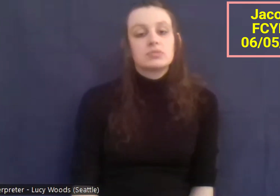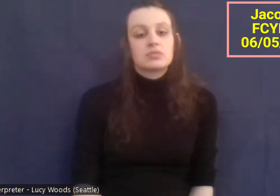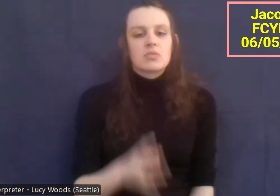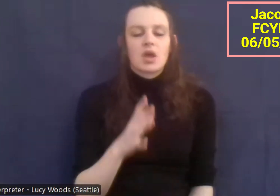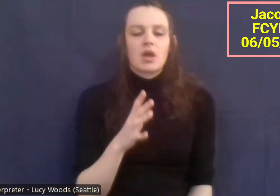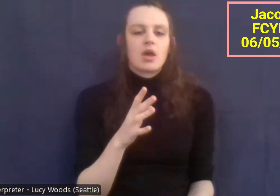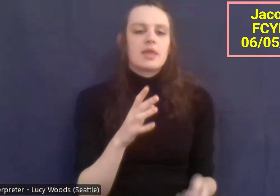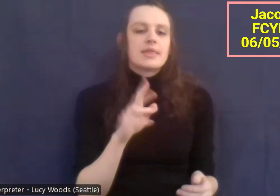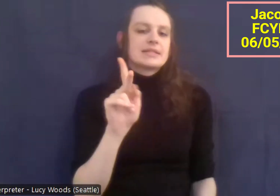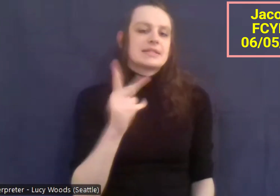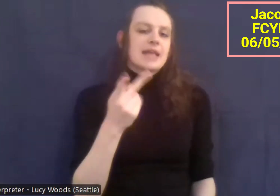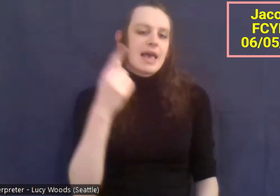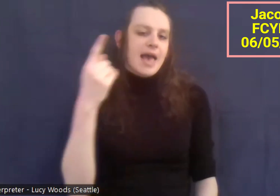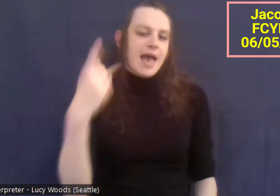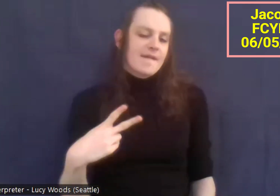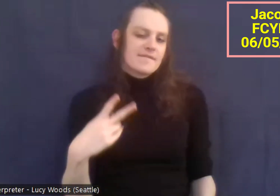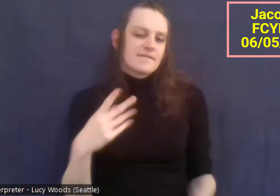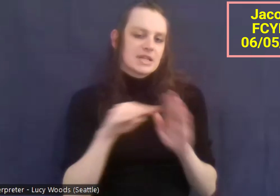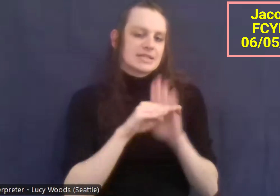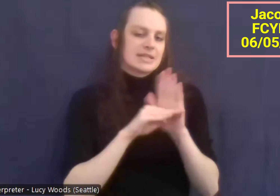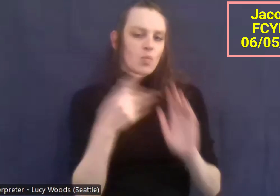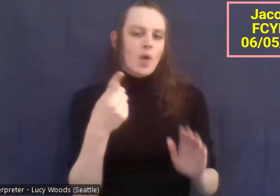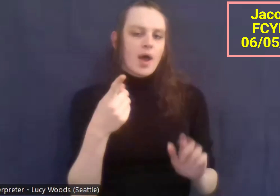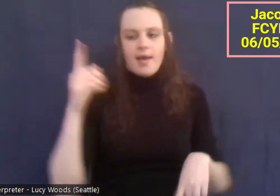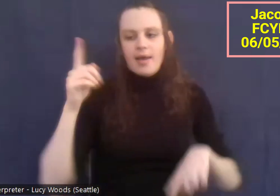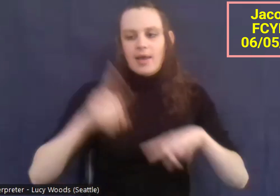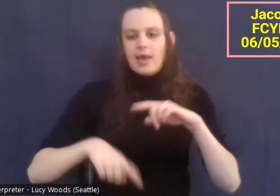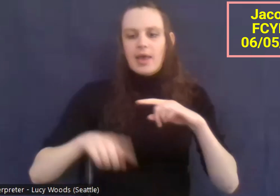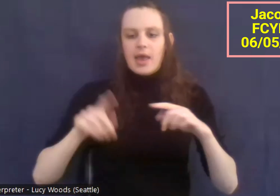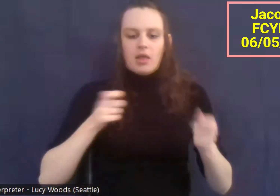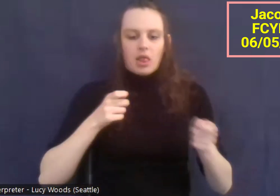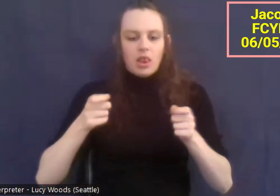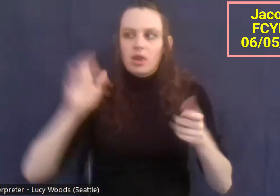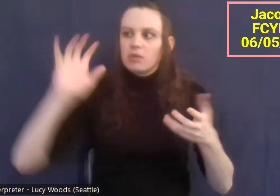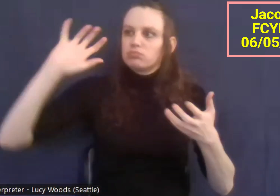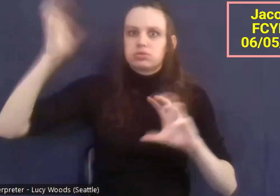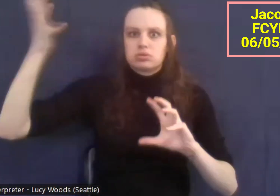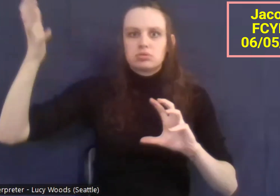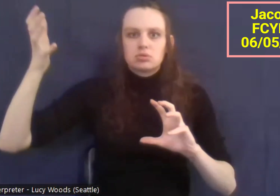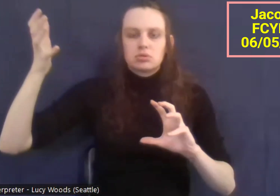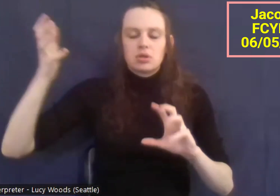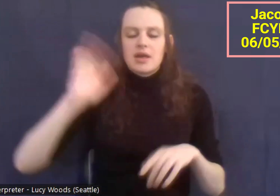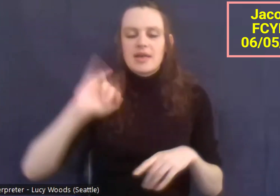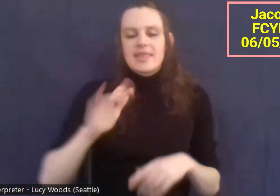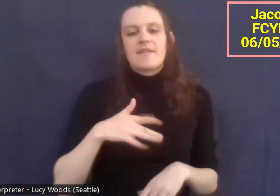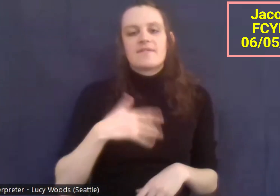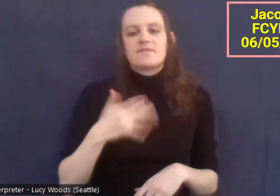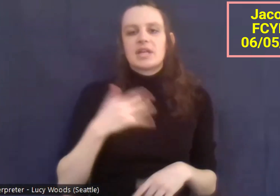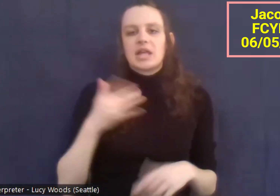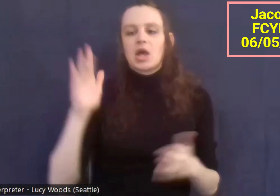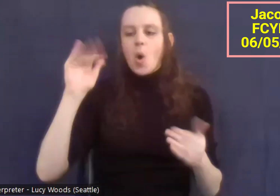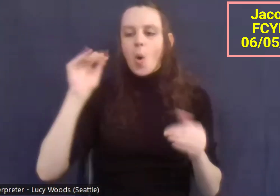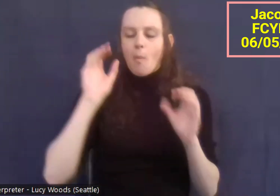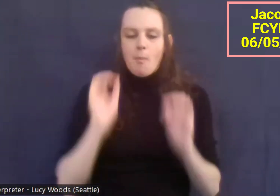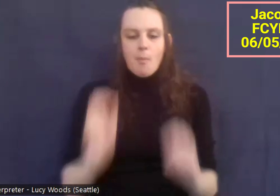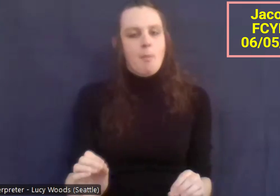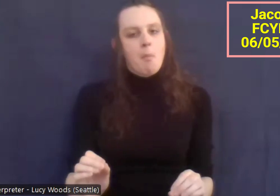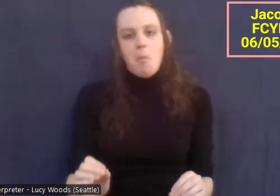one, unmanageability, that is what I'm referring to. That feeling of hopeless,